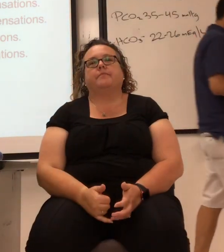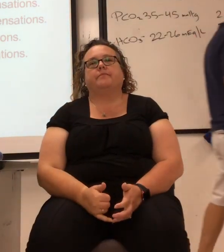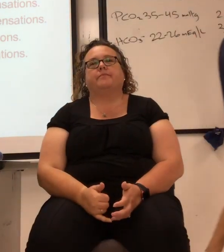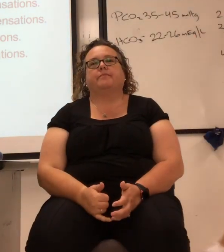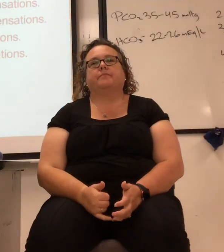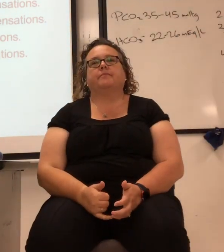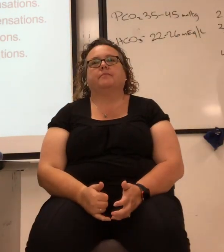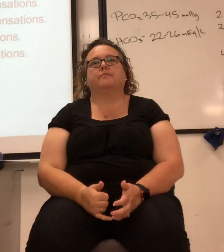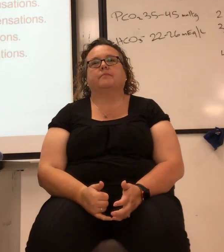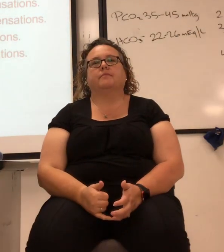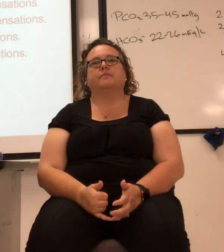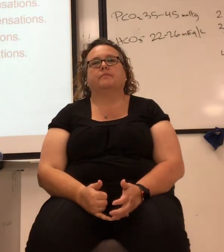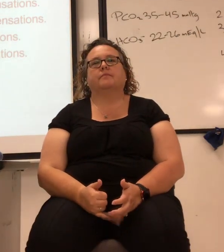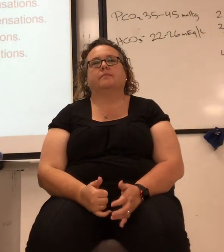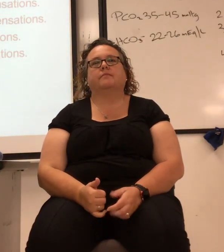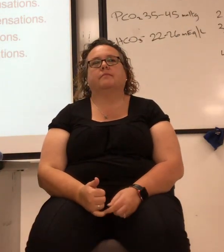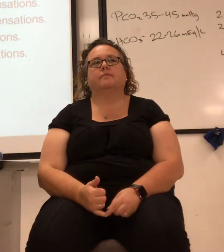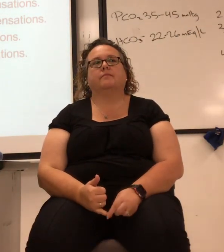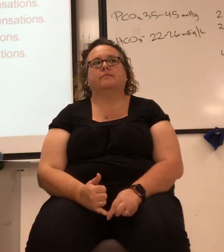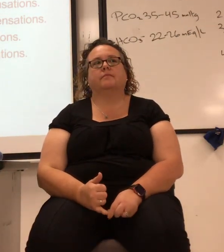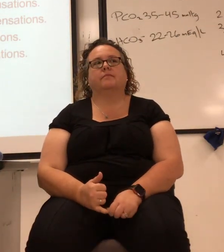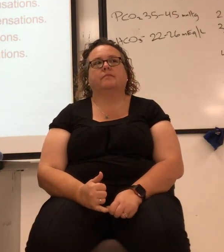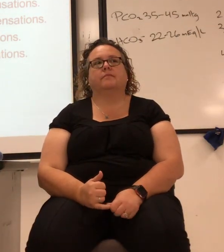Pretend it's a test.